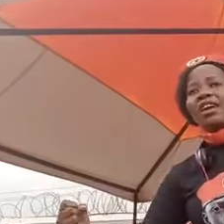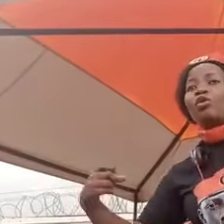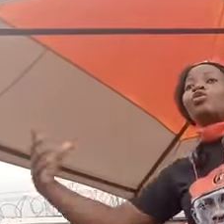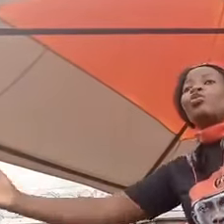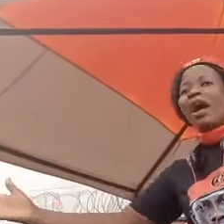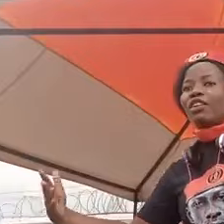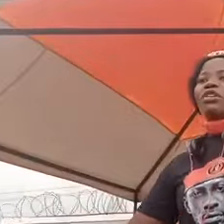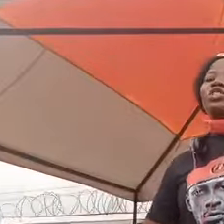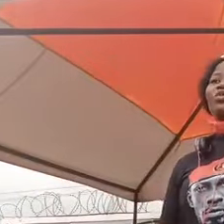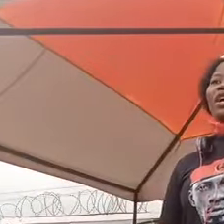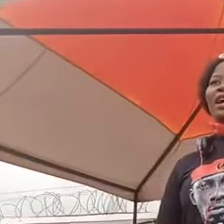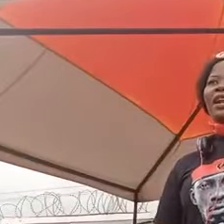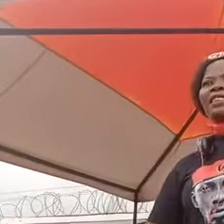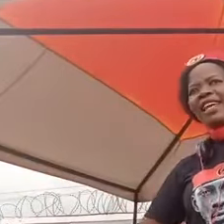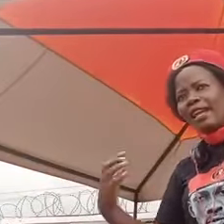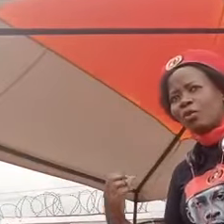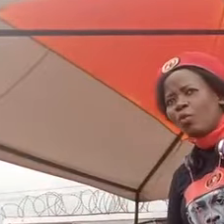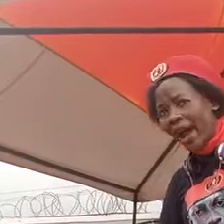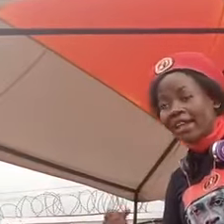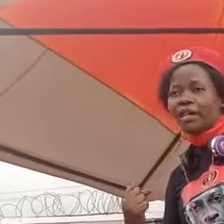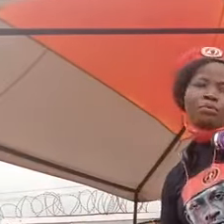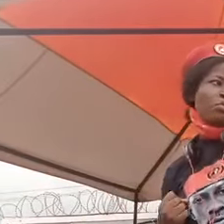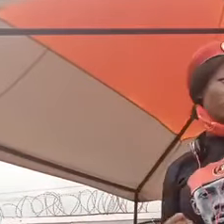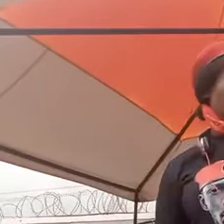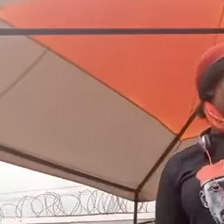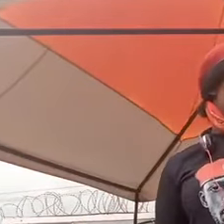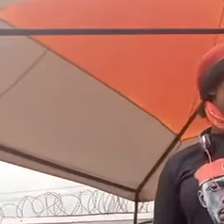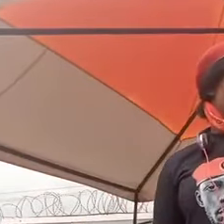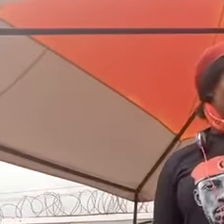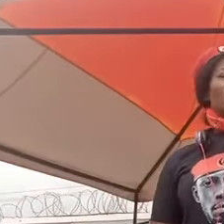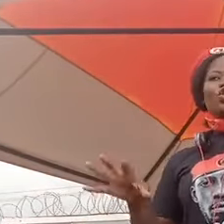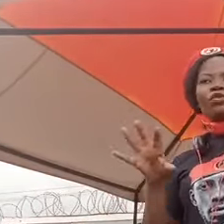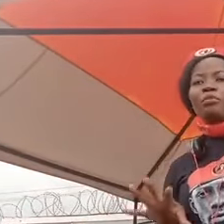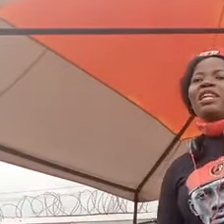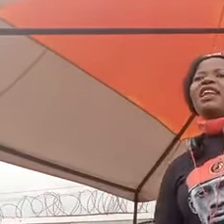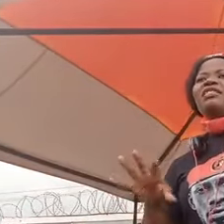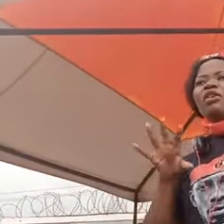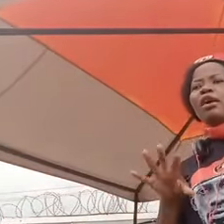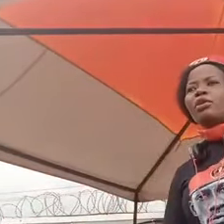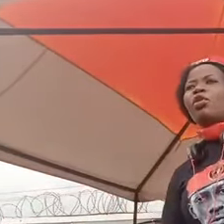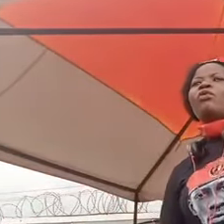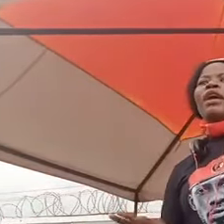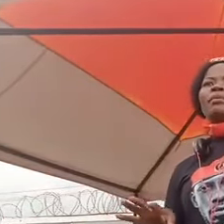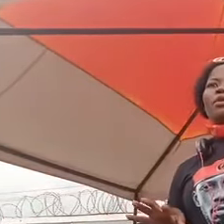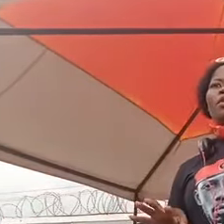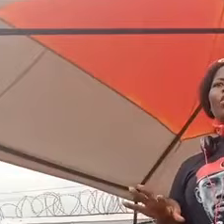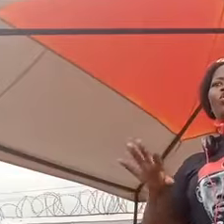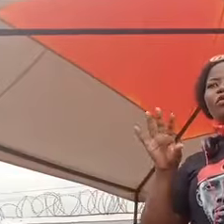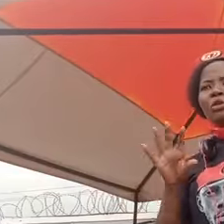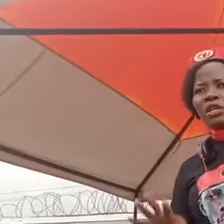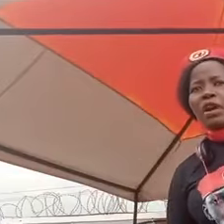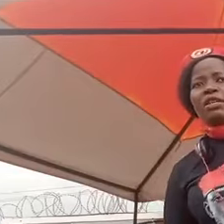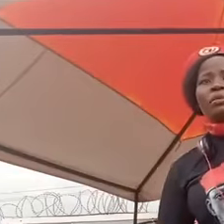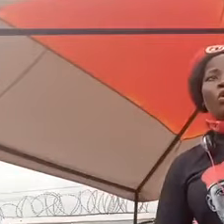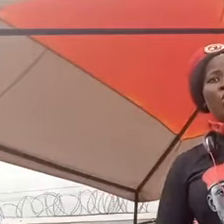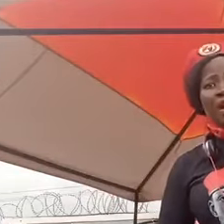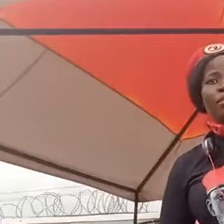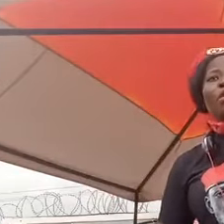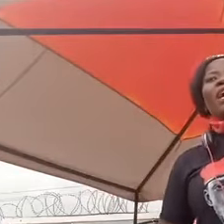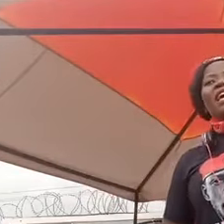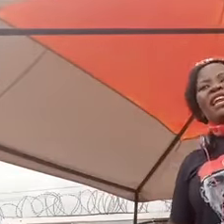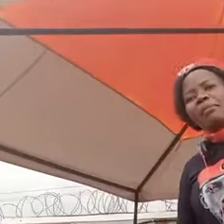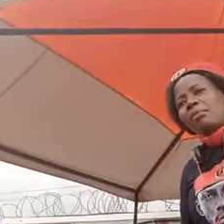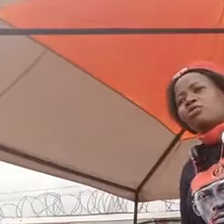onte, ontuare yonajo ya gara, then why the brutality? Tuvumirira nnyo ebikolwa ebyo, tuvumirira nnyo ebikolwa